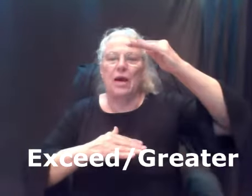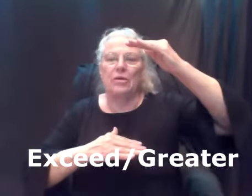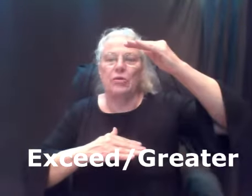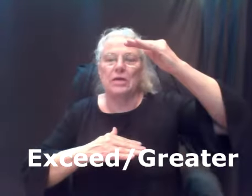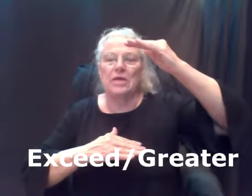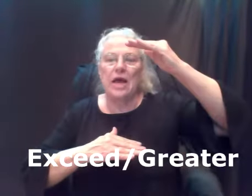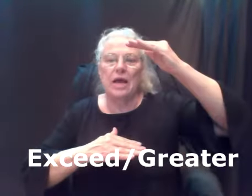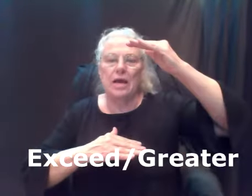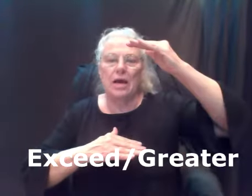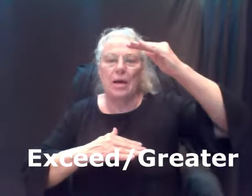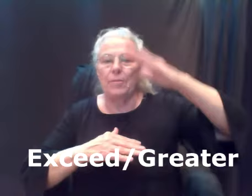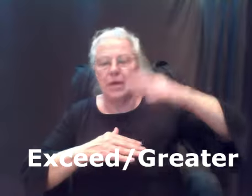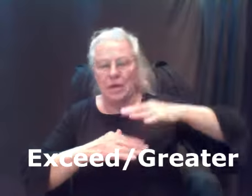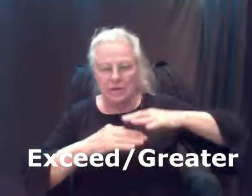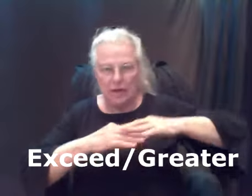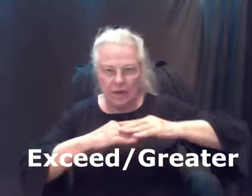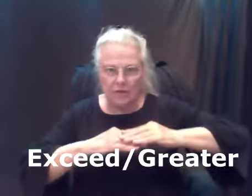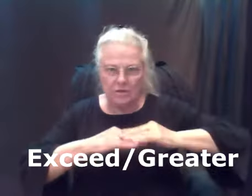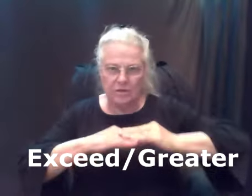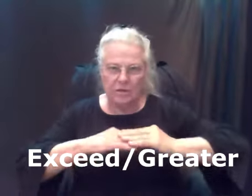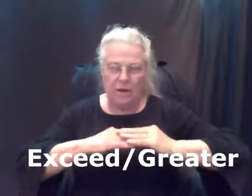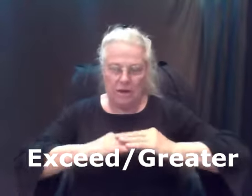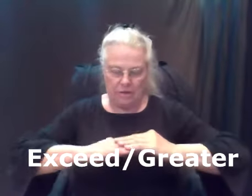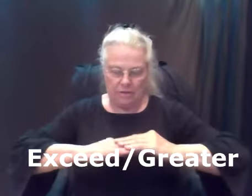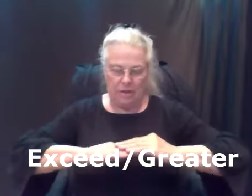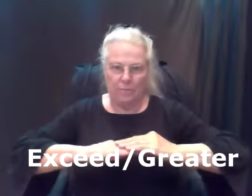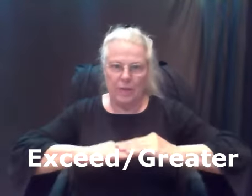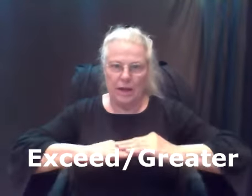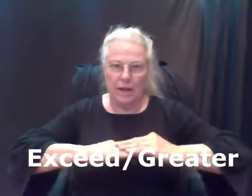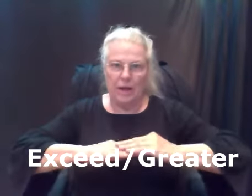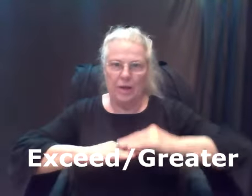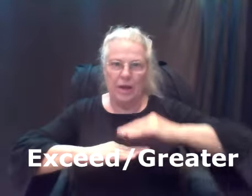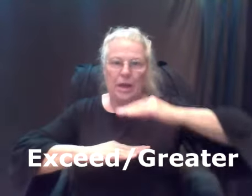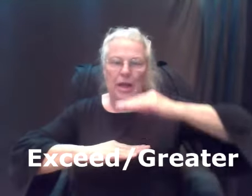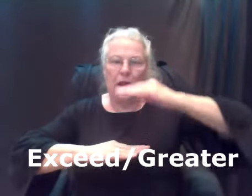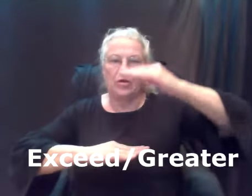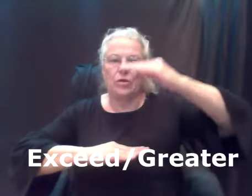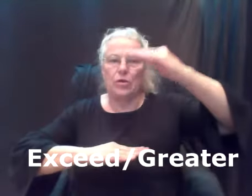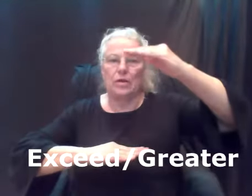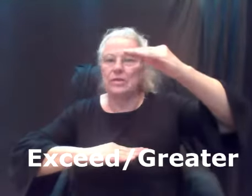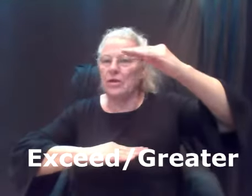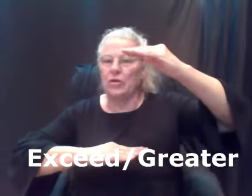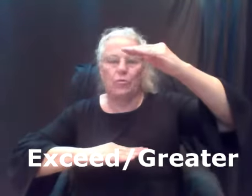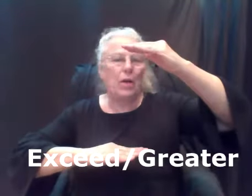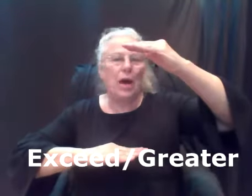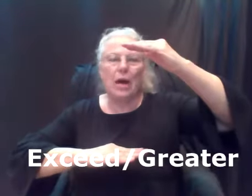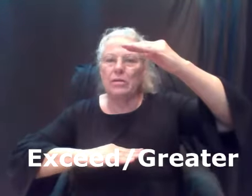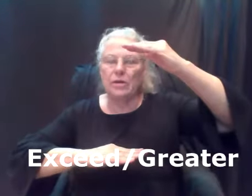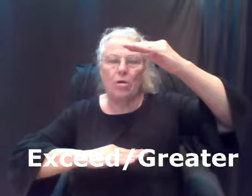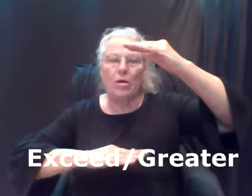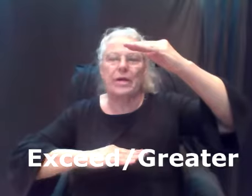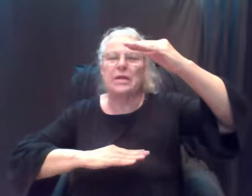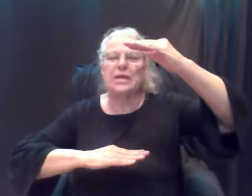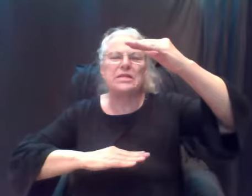you can take it up because here's the main area, and it's like you piled it on. It exceeds,